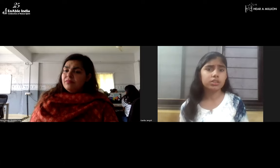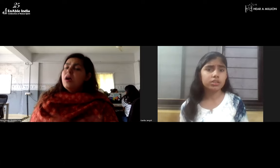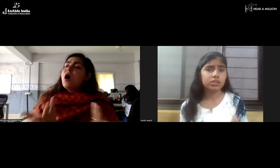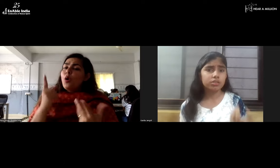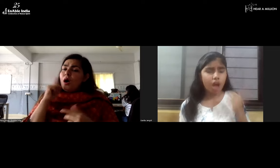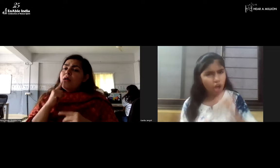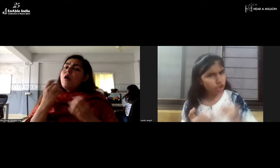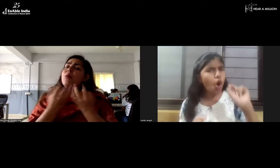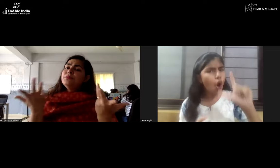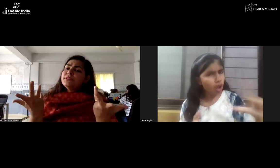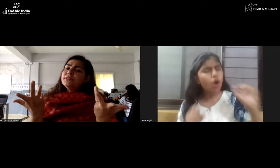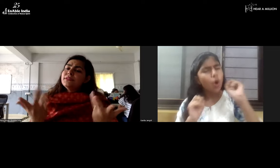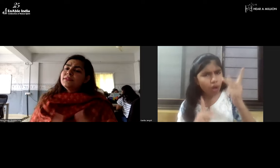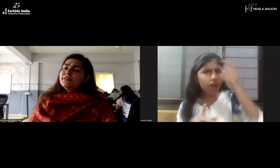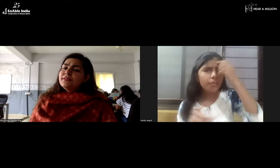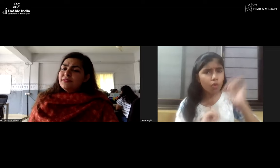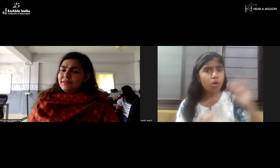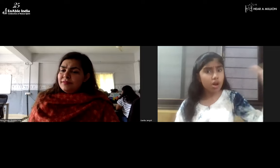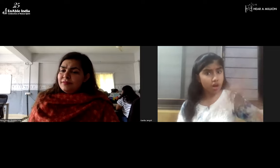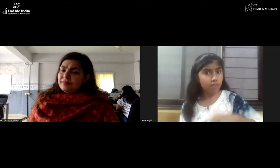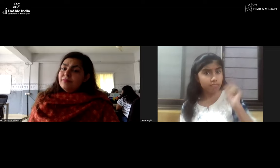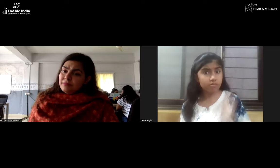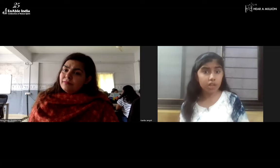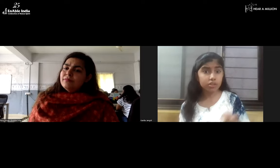clearly? Yes, so my name is ARCHTIA,